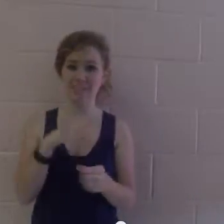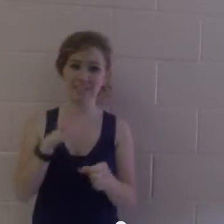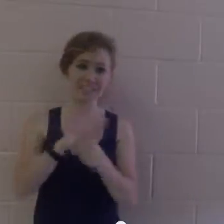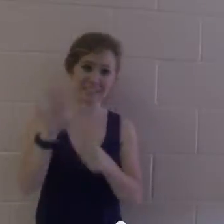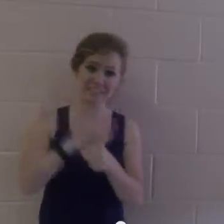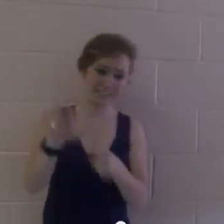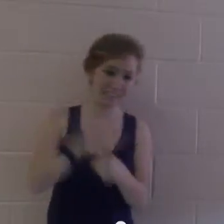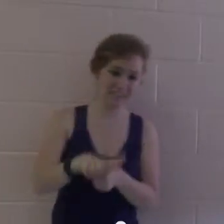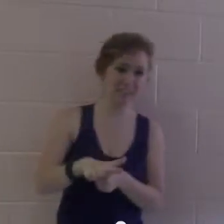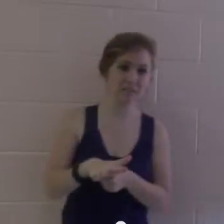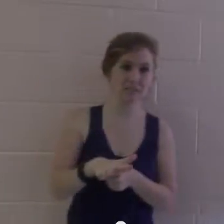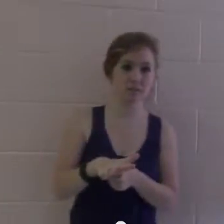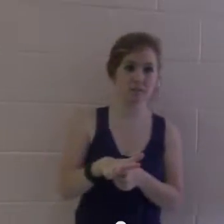more.